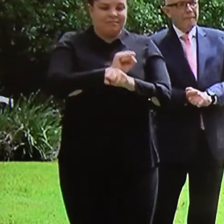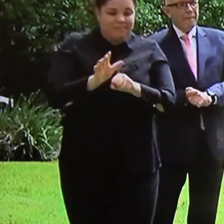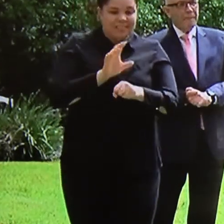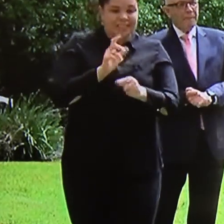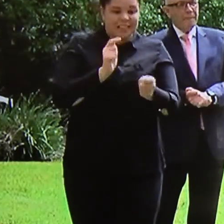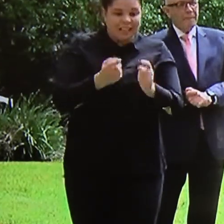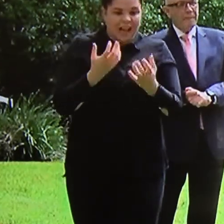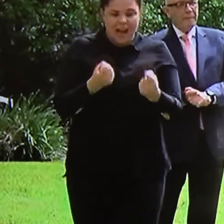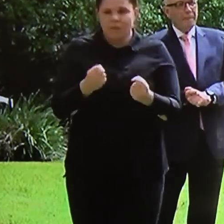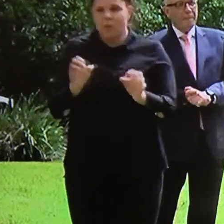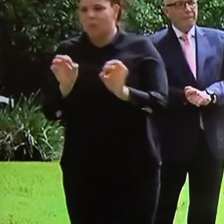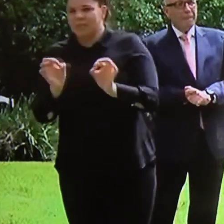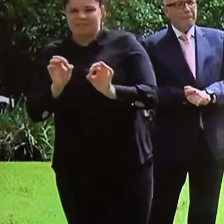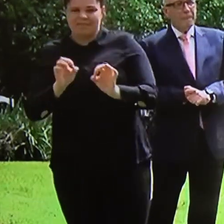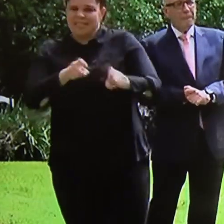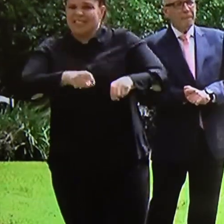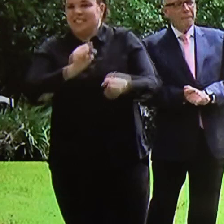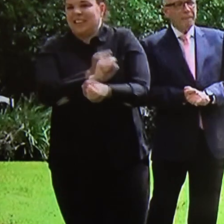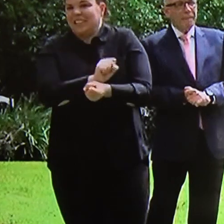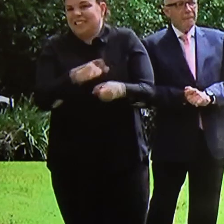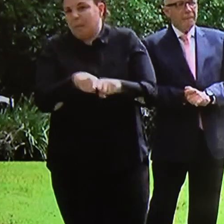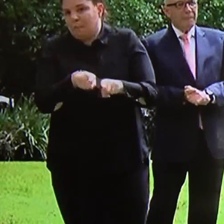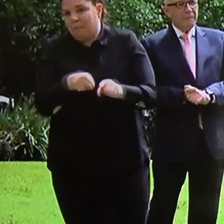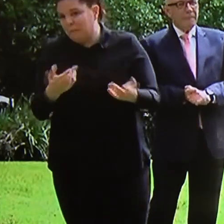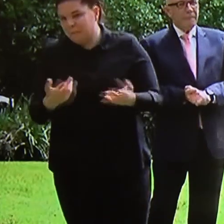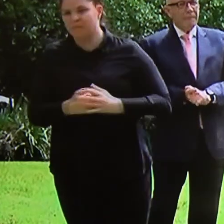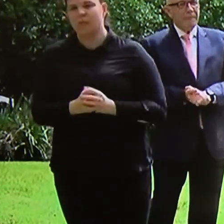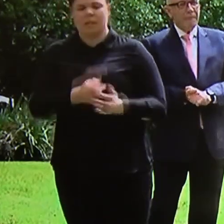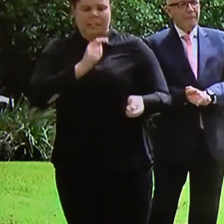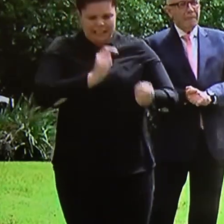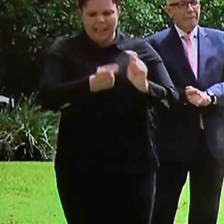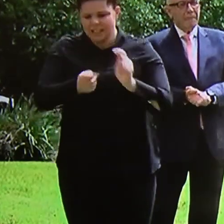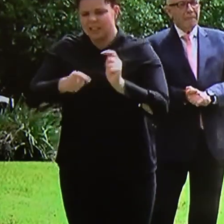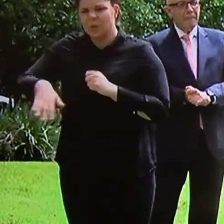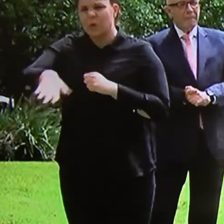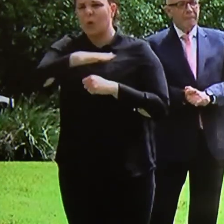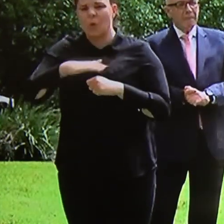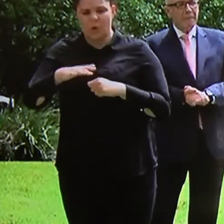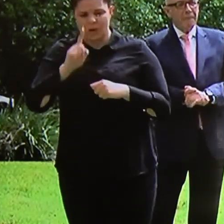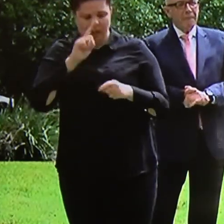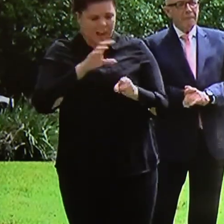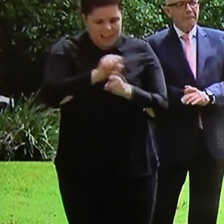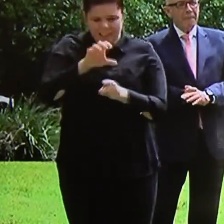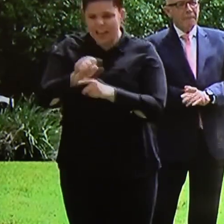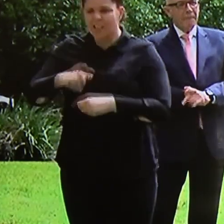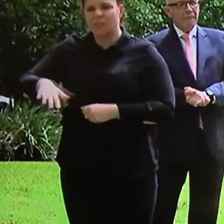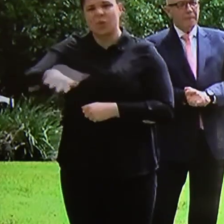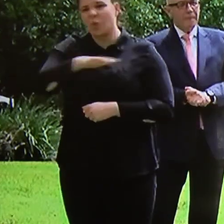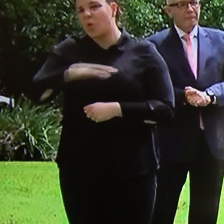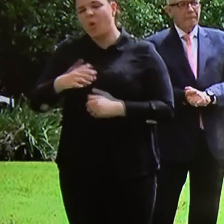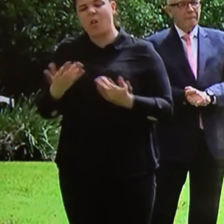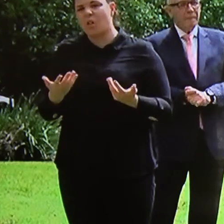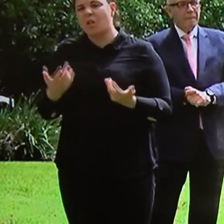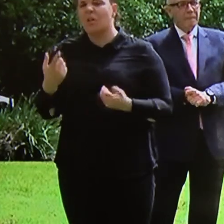And secondly, testing everybody doesn't identify everybody who might be infected. So